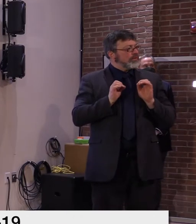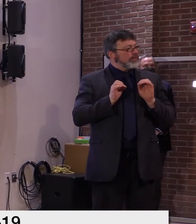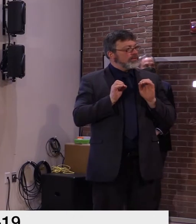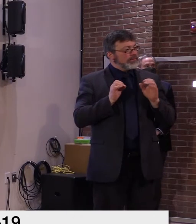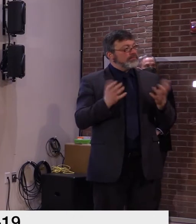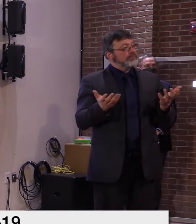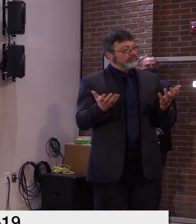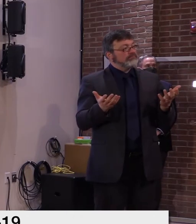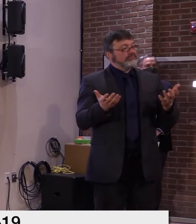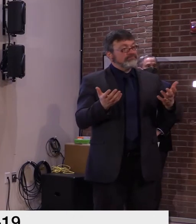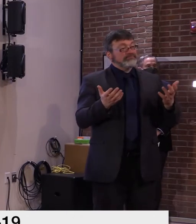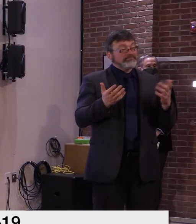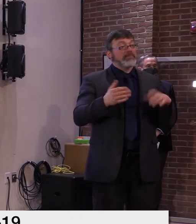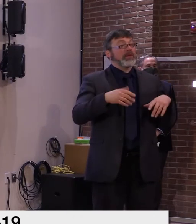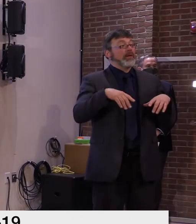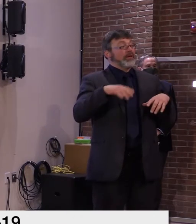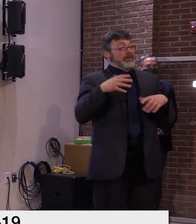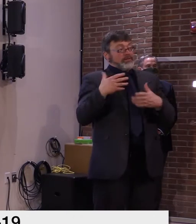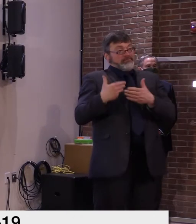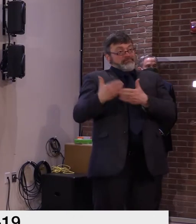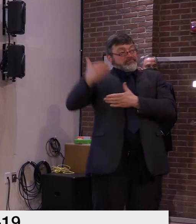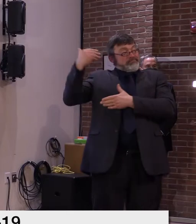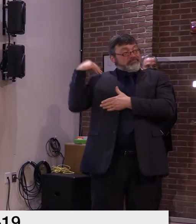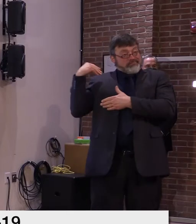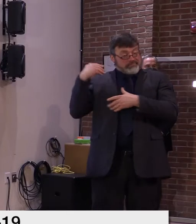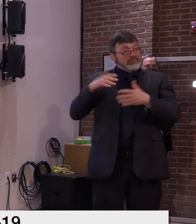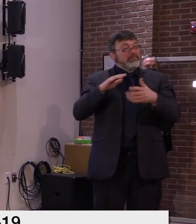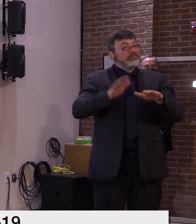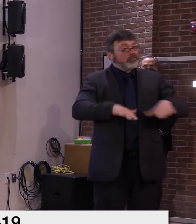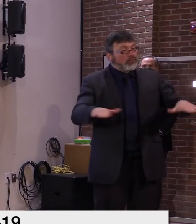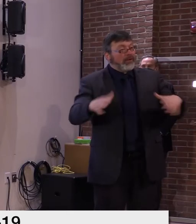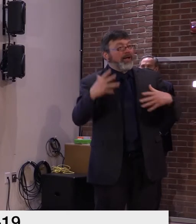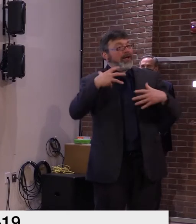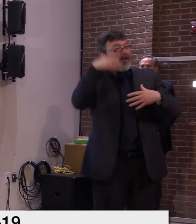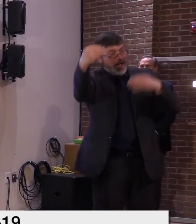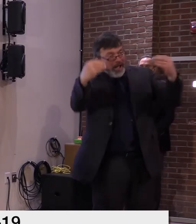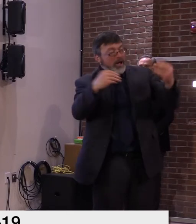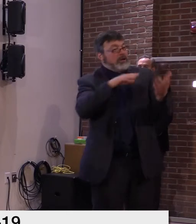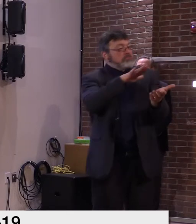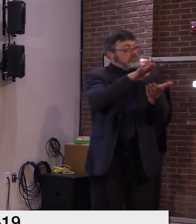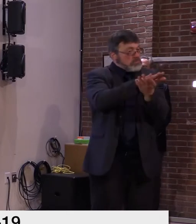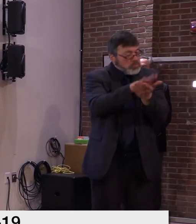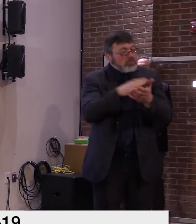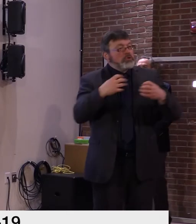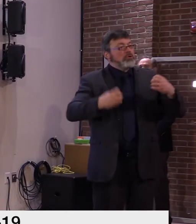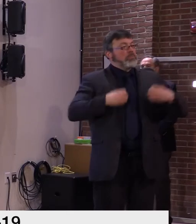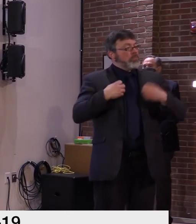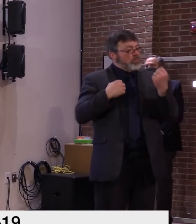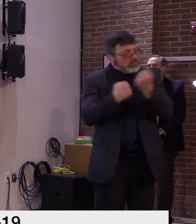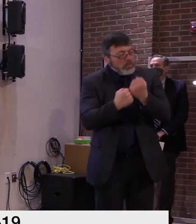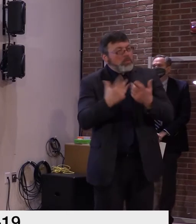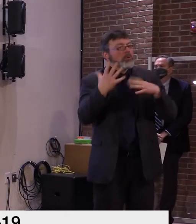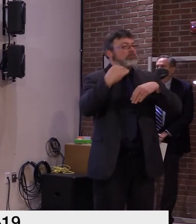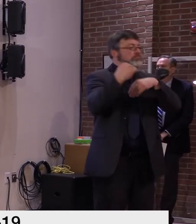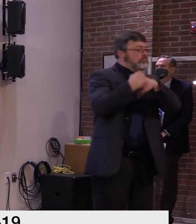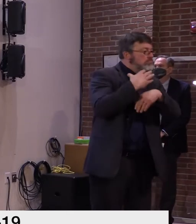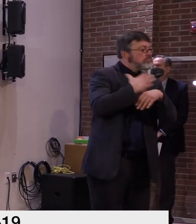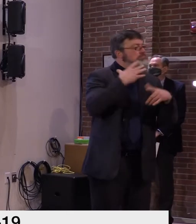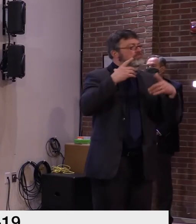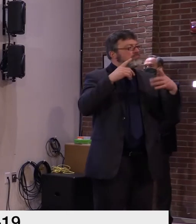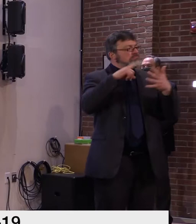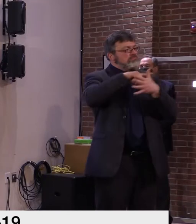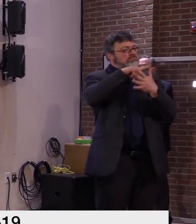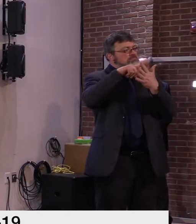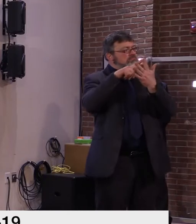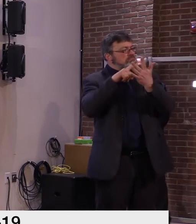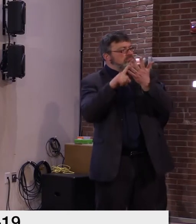experiences and emotions, developing as leaders and agents of change, and re-engaging with their interests. They need time with friends,